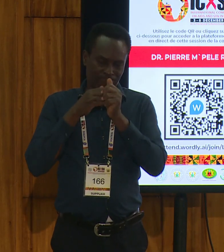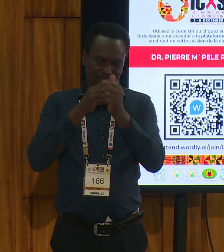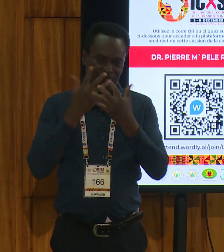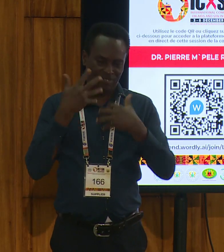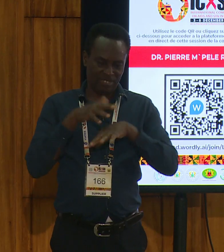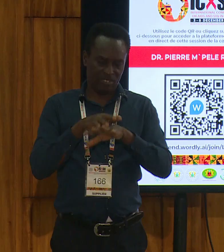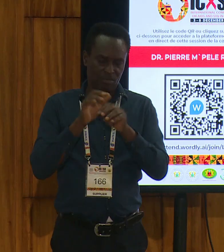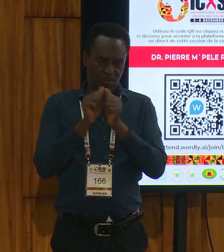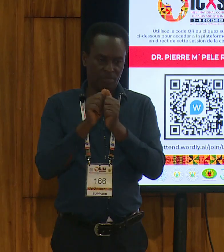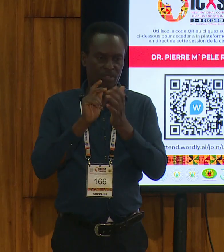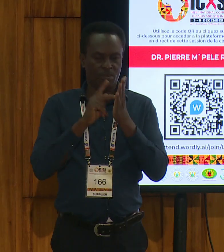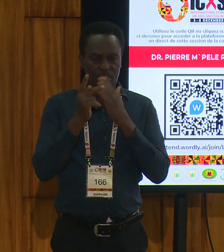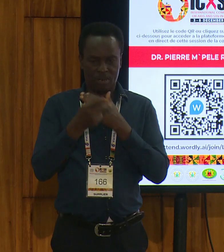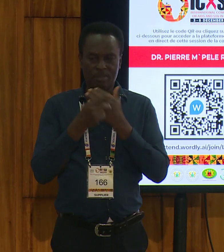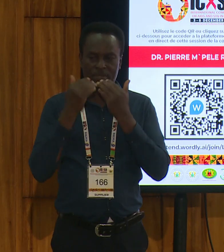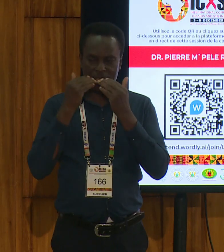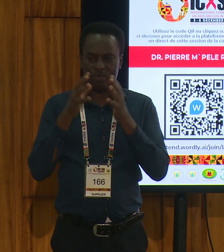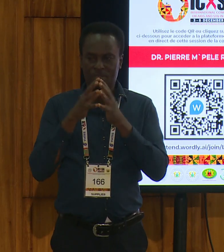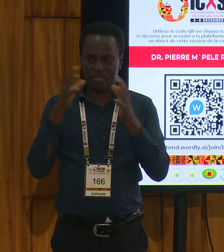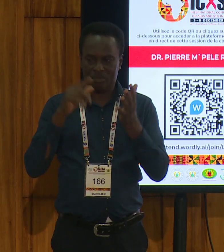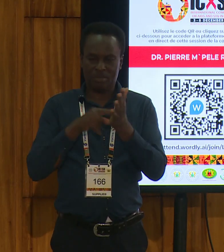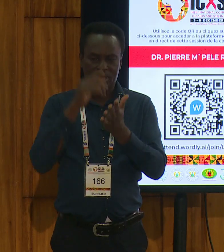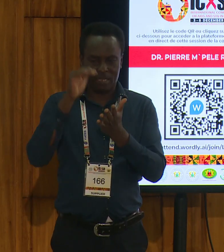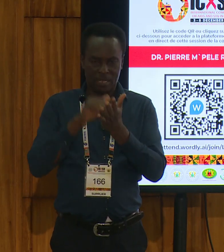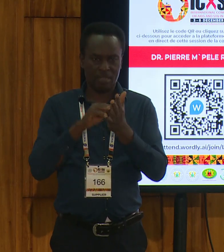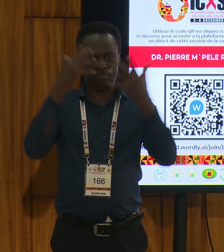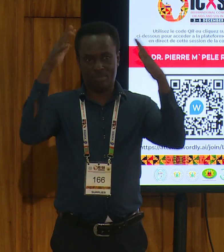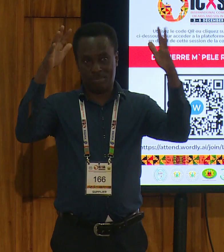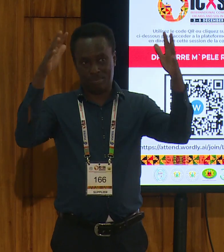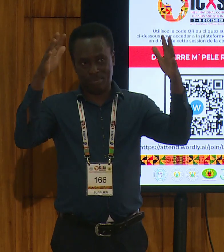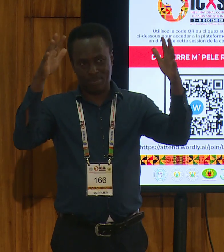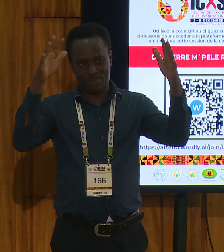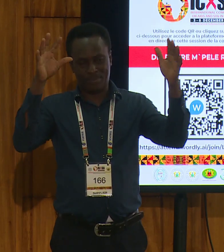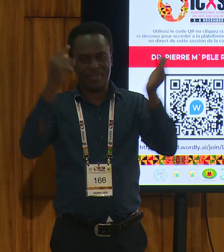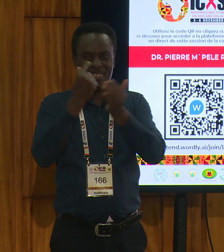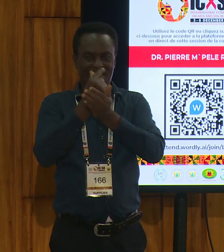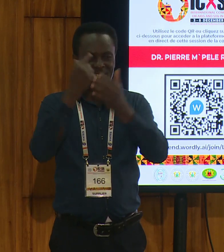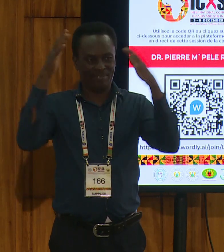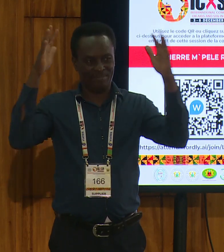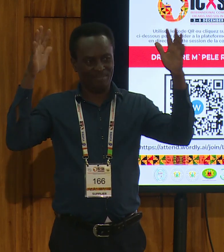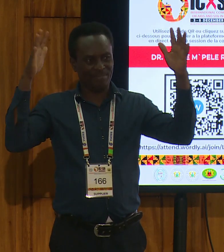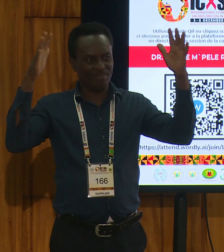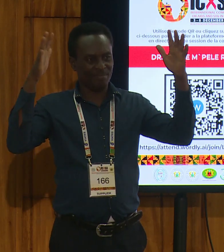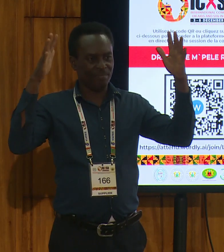comprehensive approach. Thanks a lot again, and a round of applause for Ghana, please.